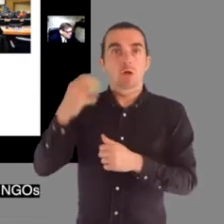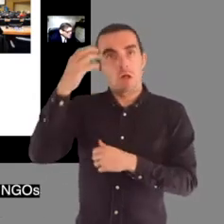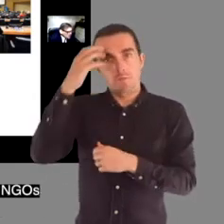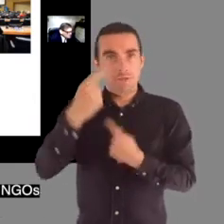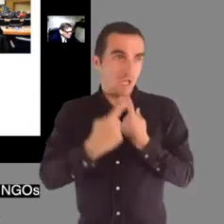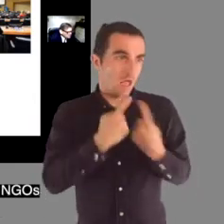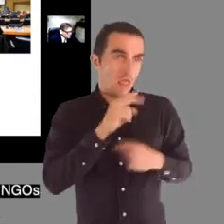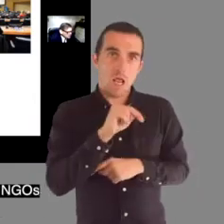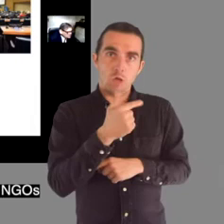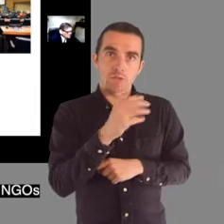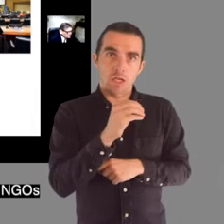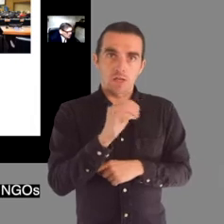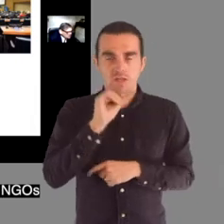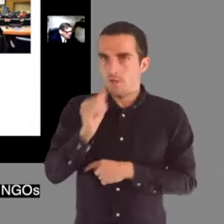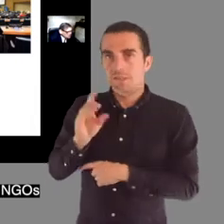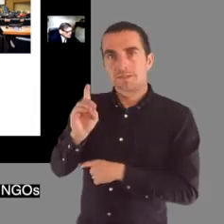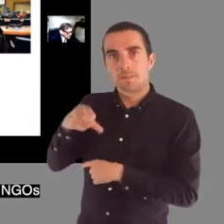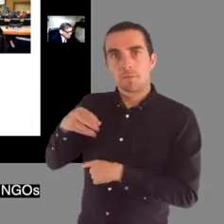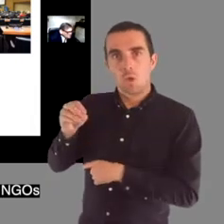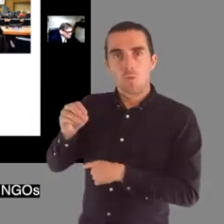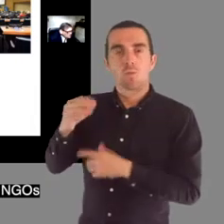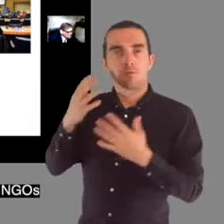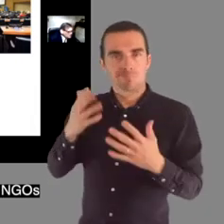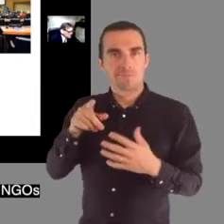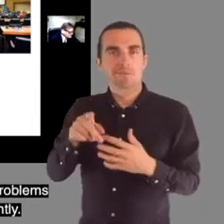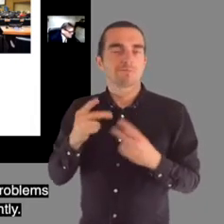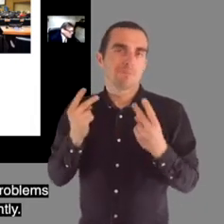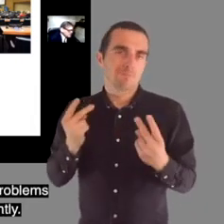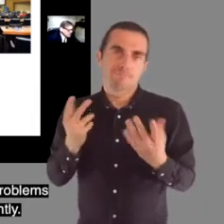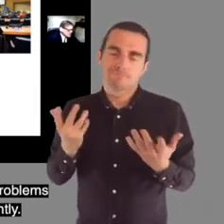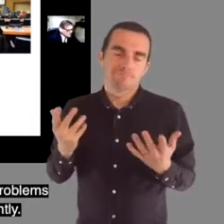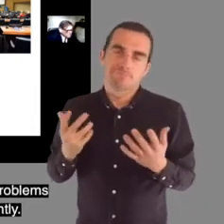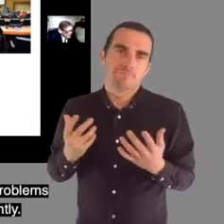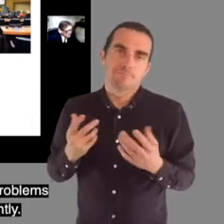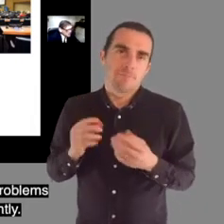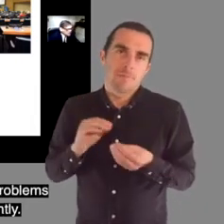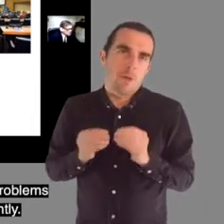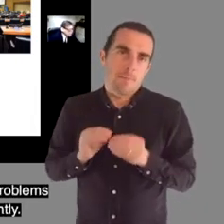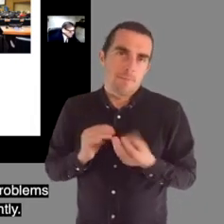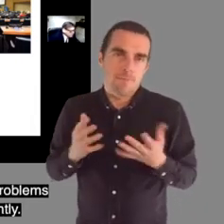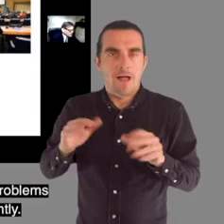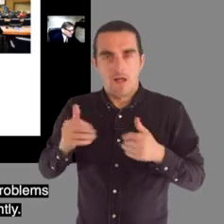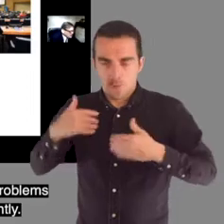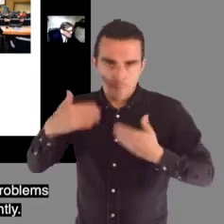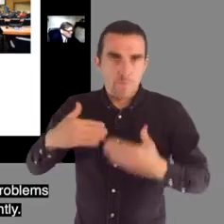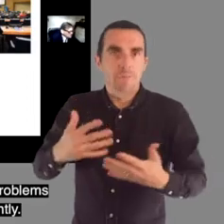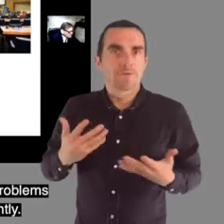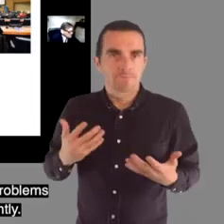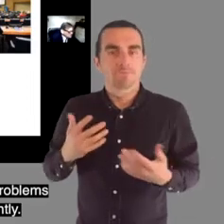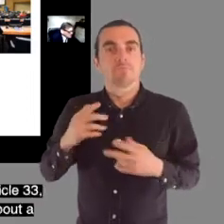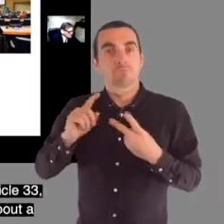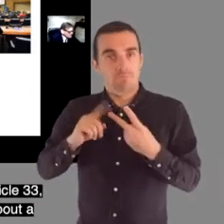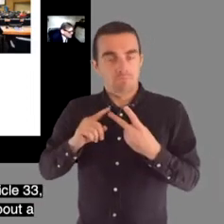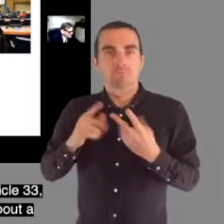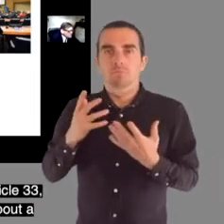most governments are talking to the NGOs rather than the DPOs. And this is one of the fundamental problems about